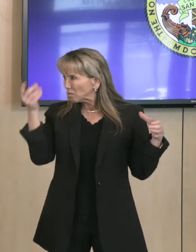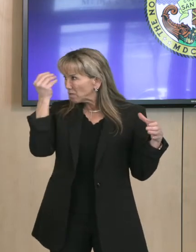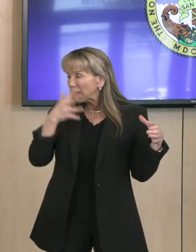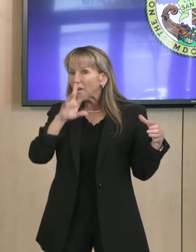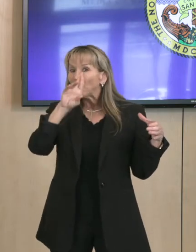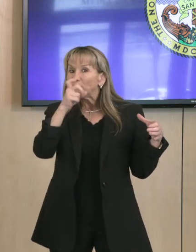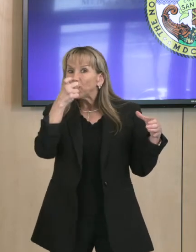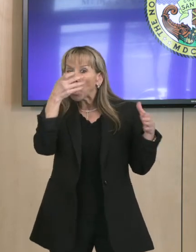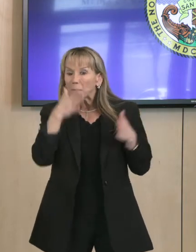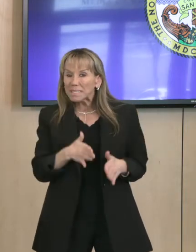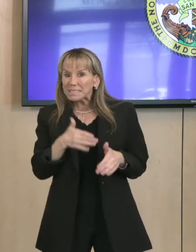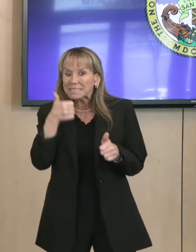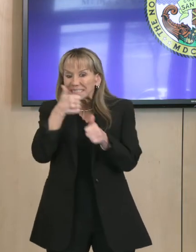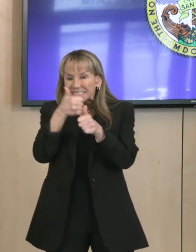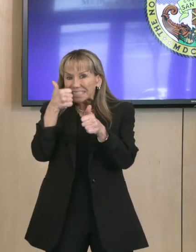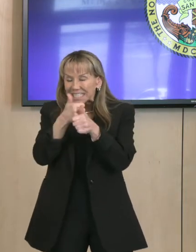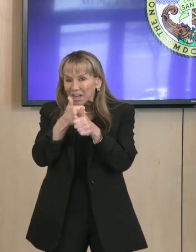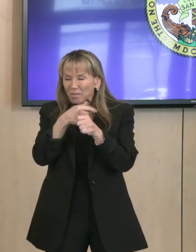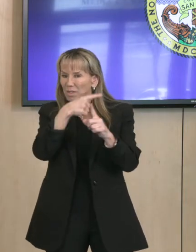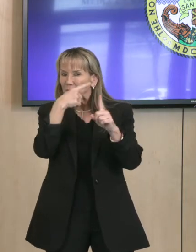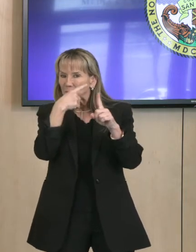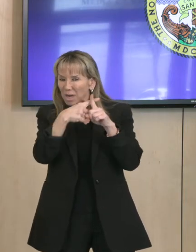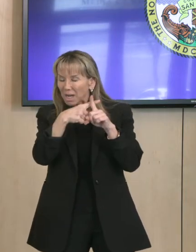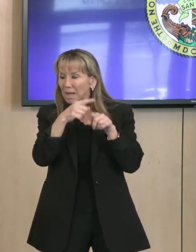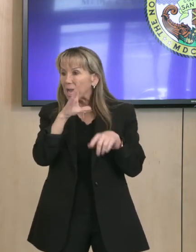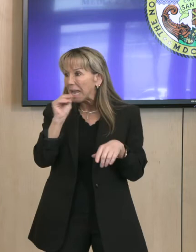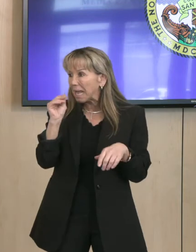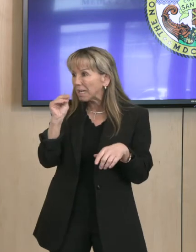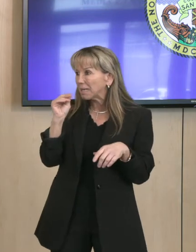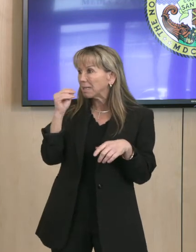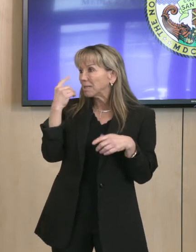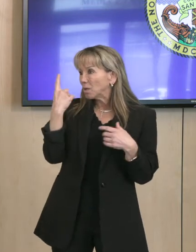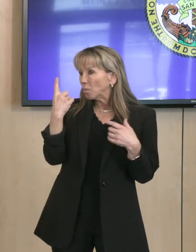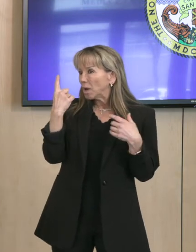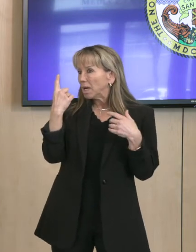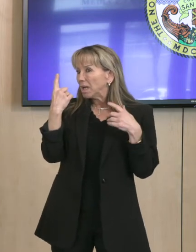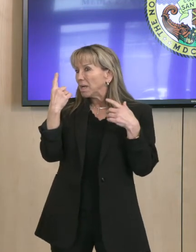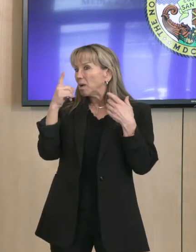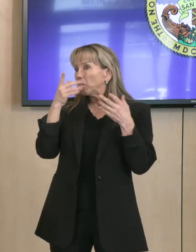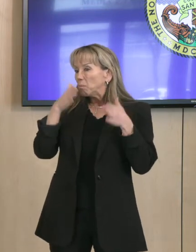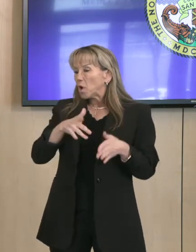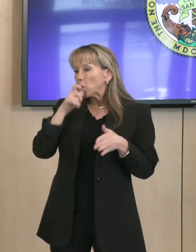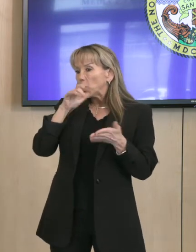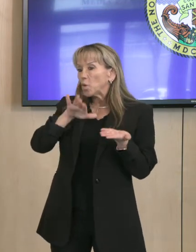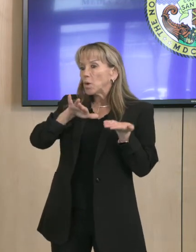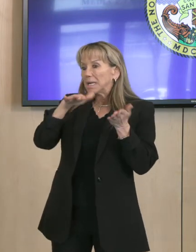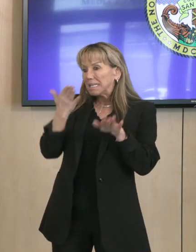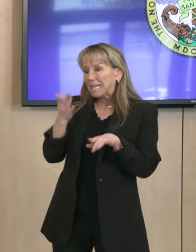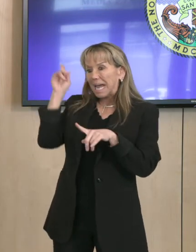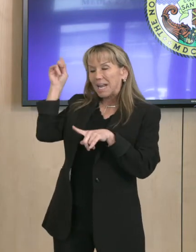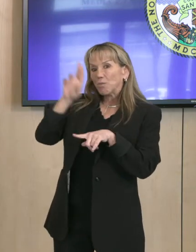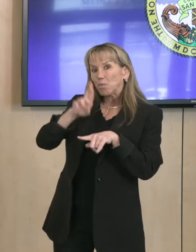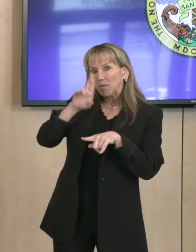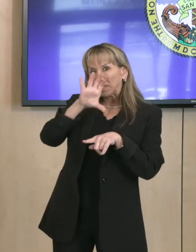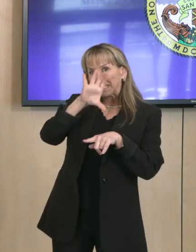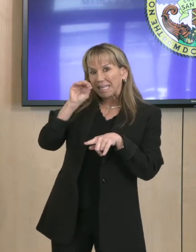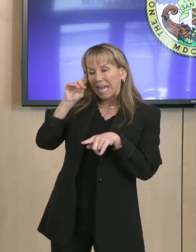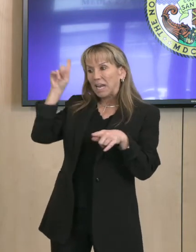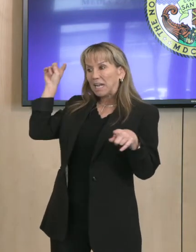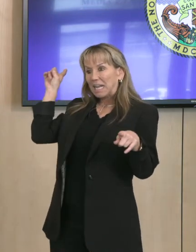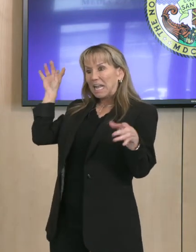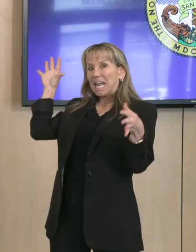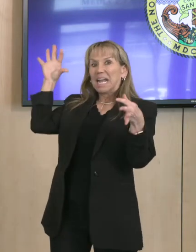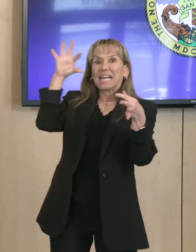positive and whether the death of a San Diego resident in Riverside County is connected to this cluster at this